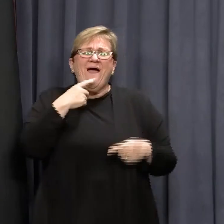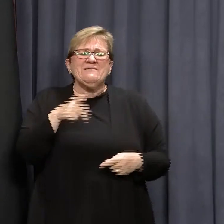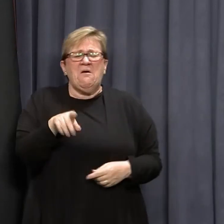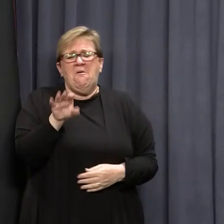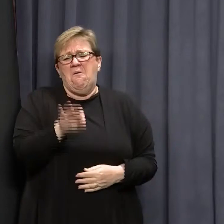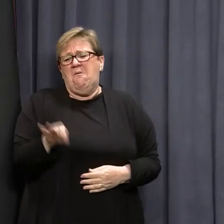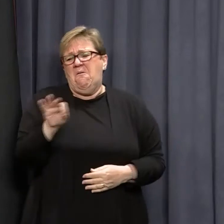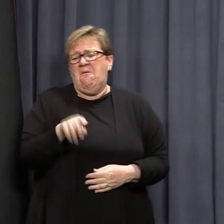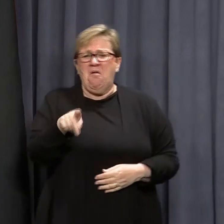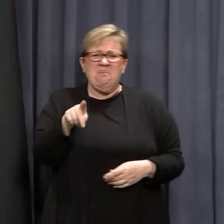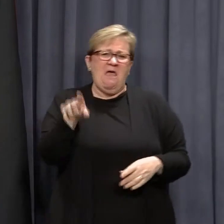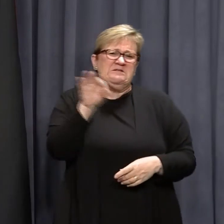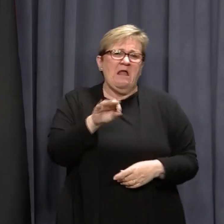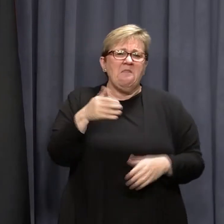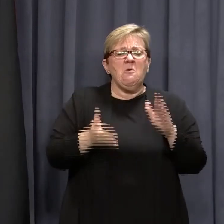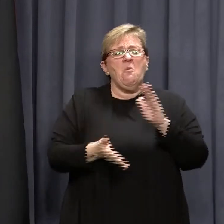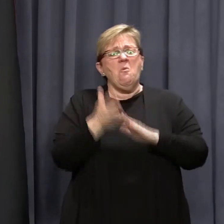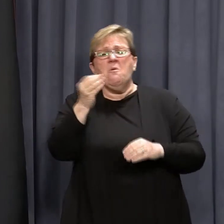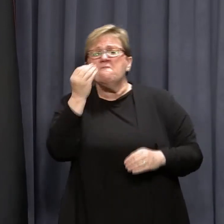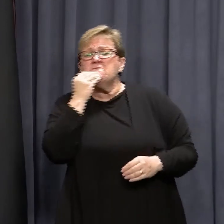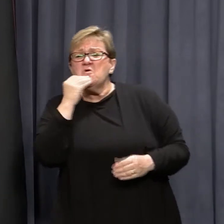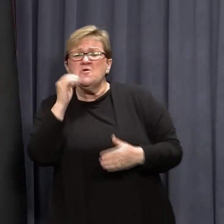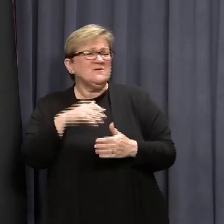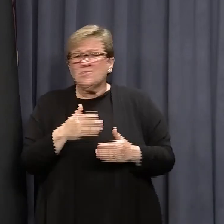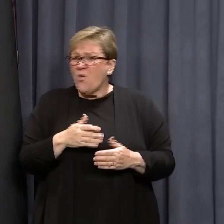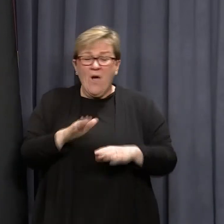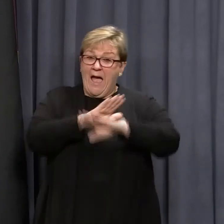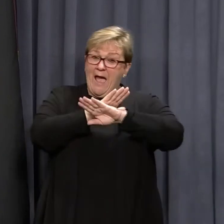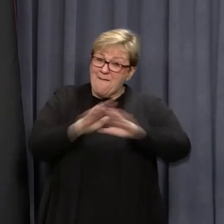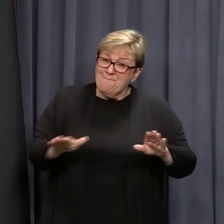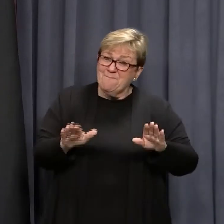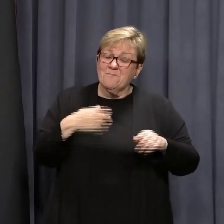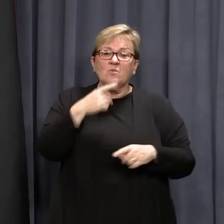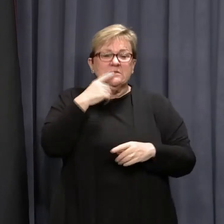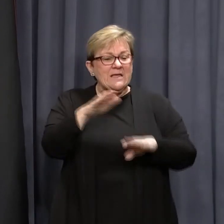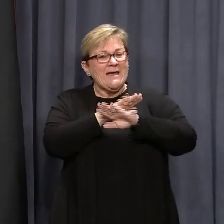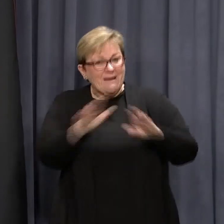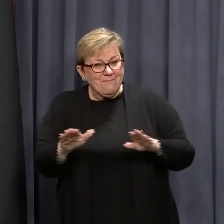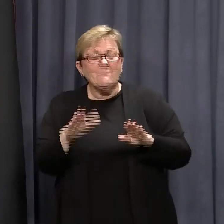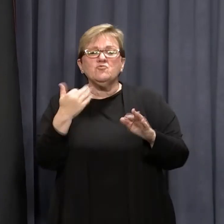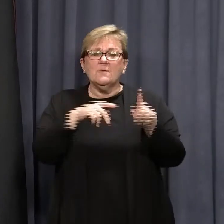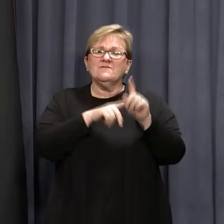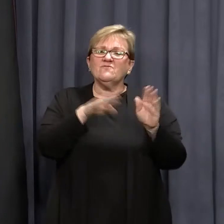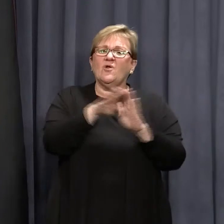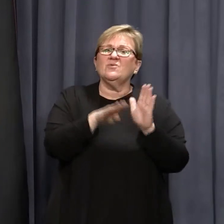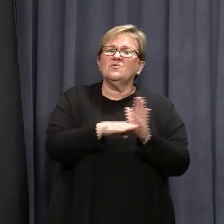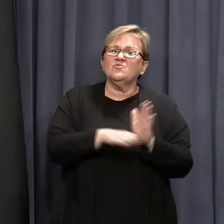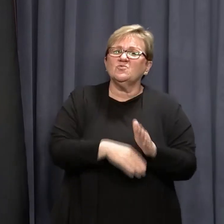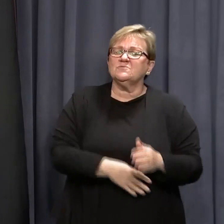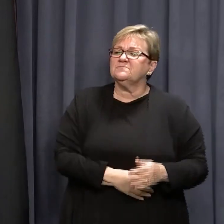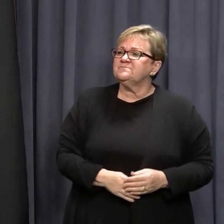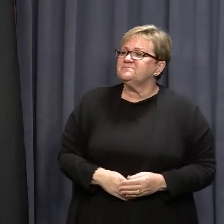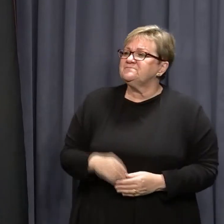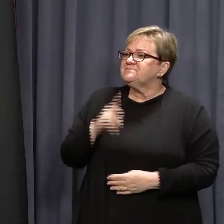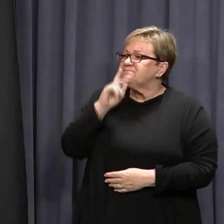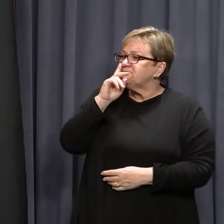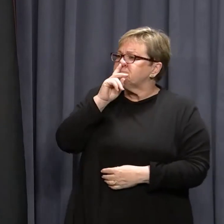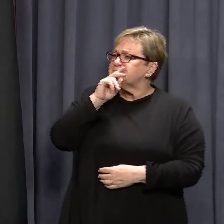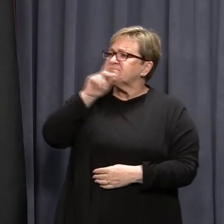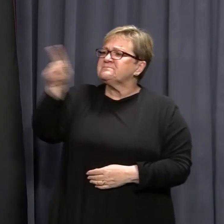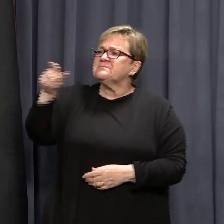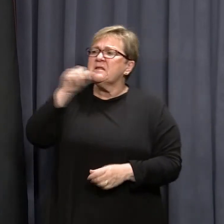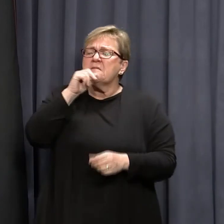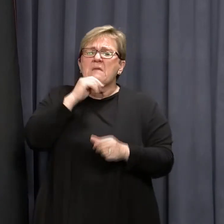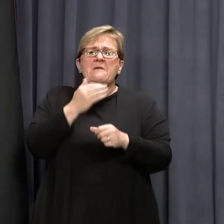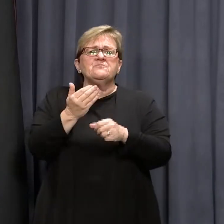just going out to get food or whatever they might be doing. They've got to comply. The Greenacre man, what was he doing when he